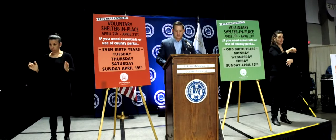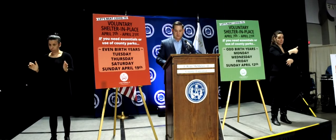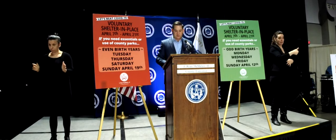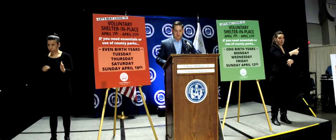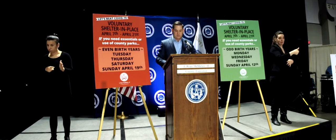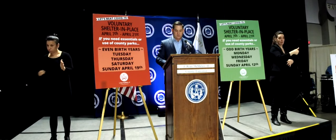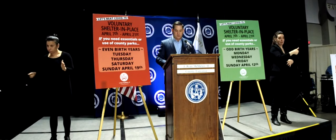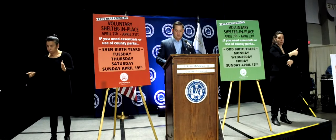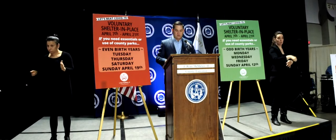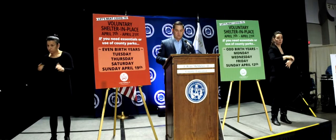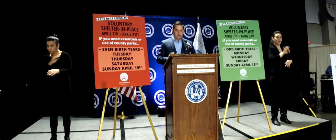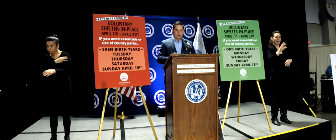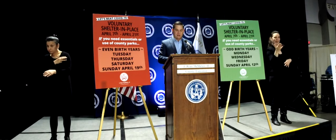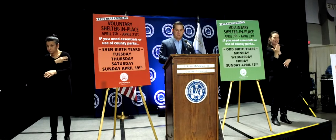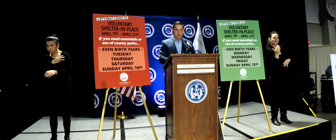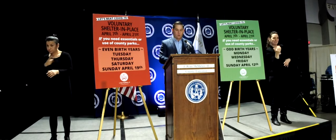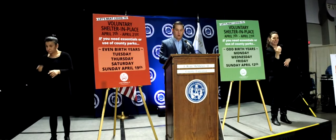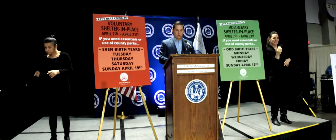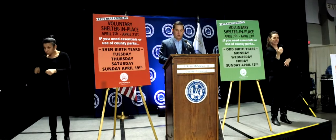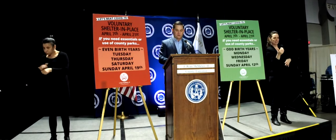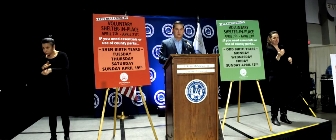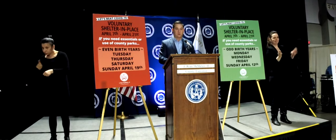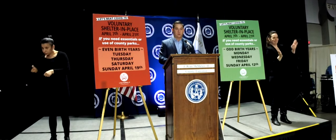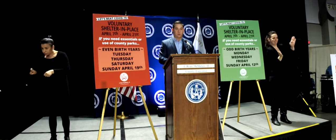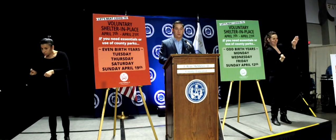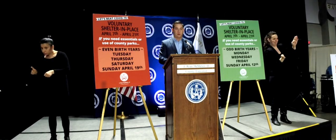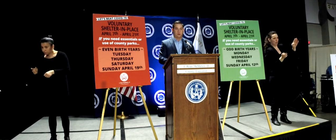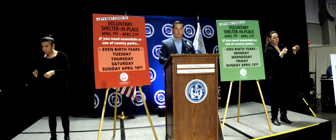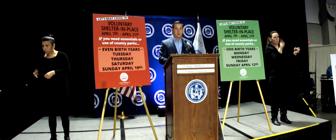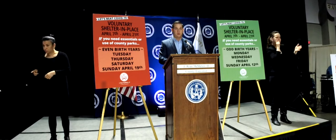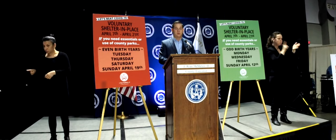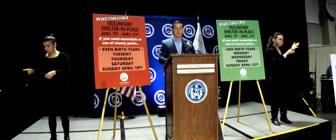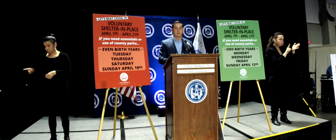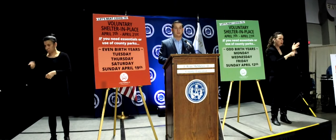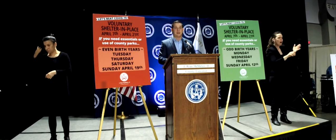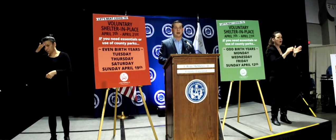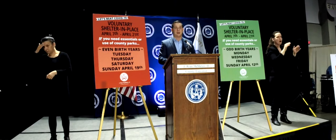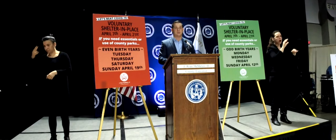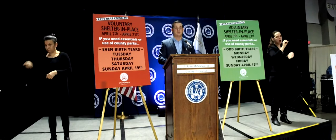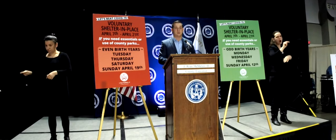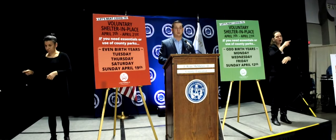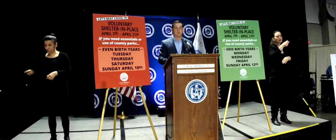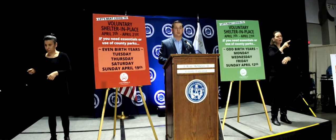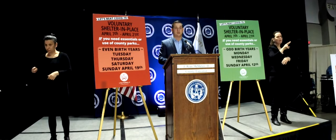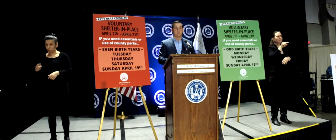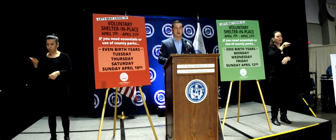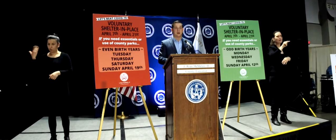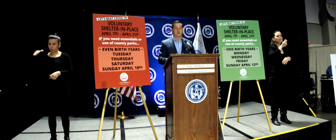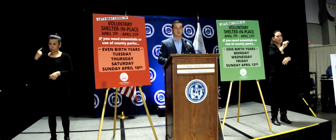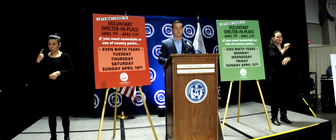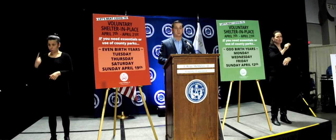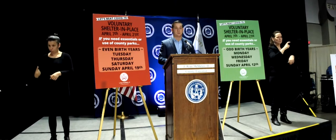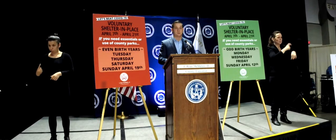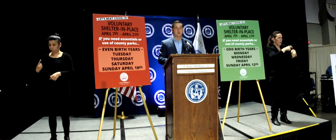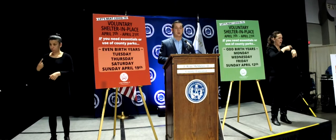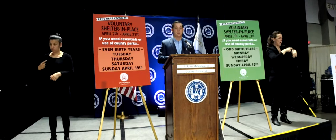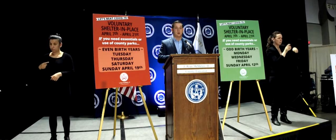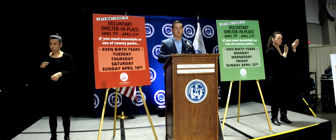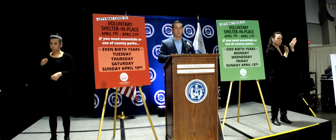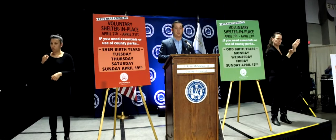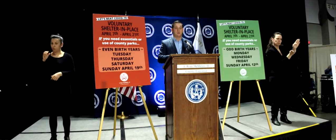to 9:15 p.m. If you shopped at Walgreens, this is over a week ago, during these times, please monitor your